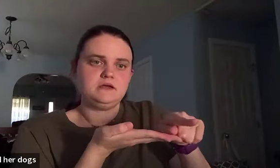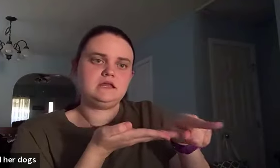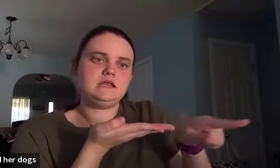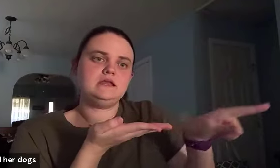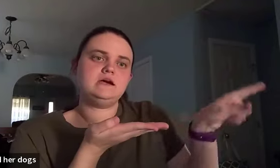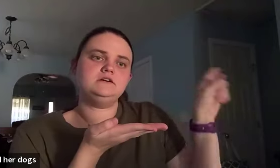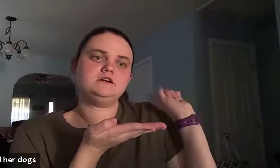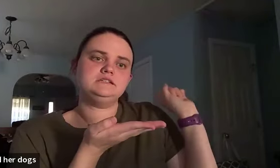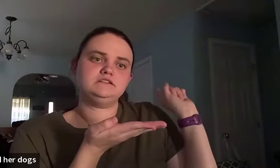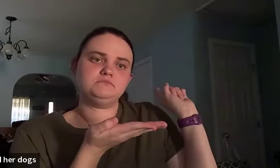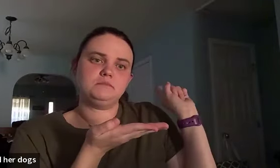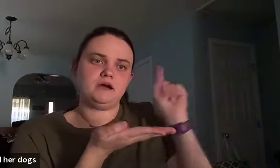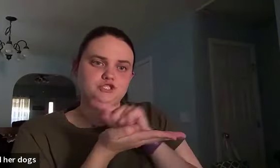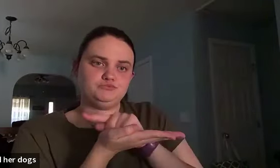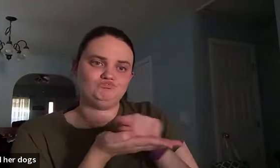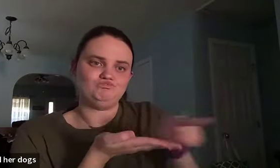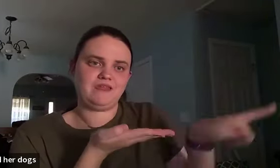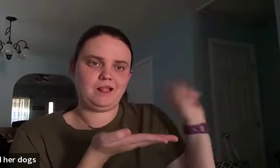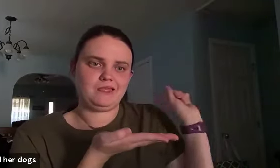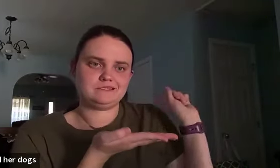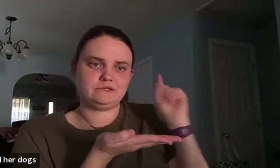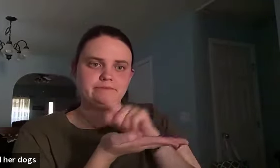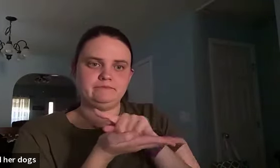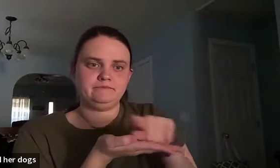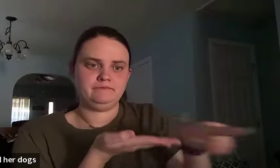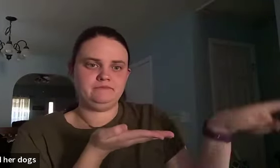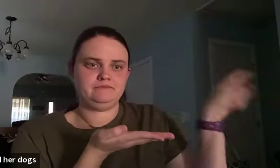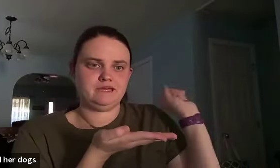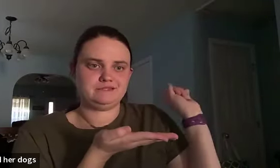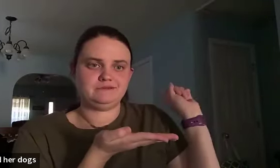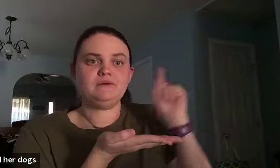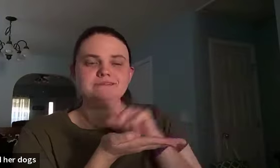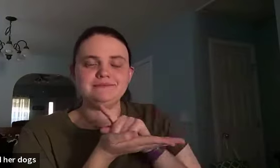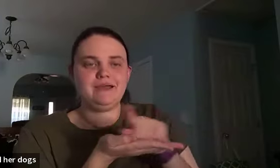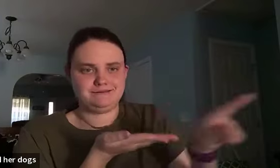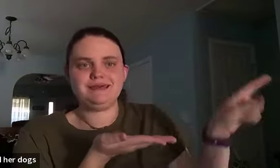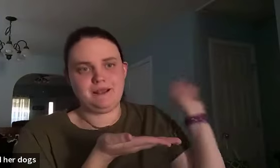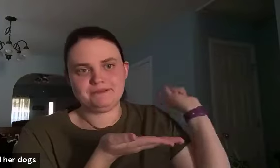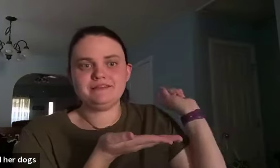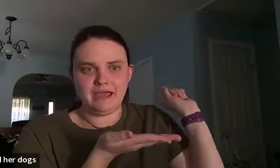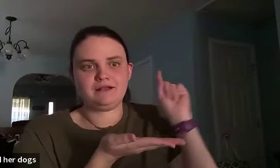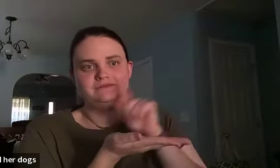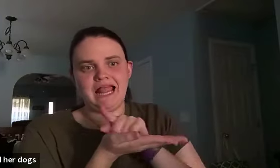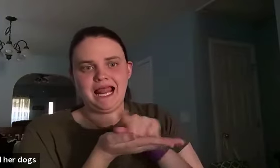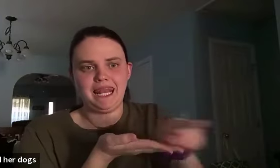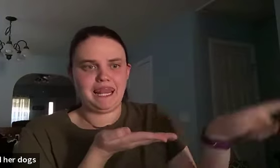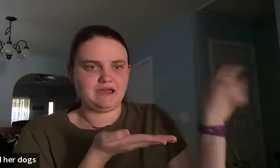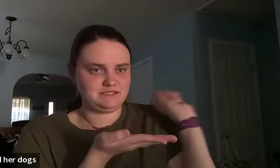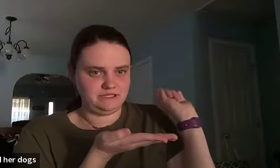but now you're going to tilt and point behind you. Last week. Last week. That was in the past. That happened in the back. Last